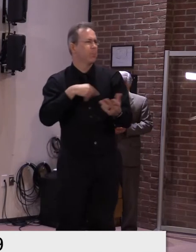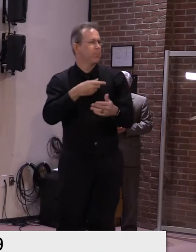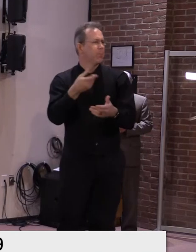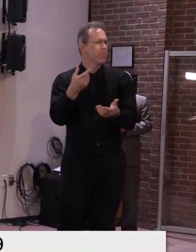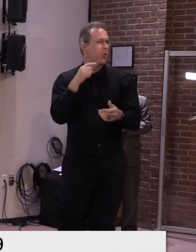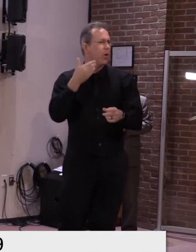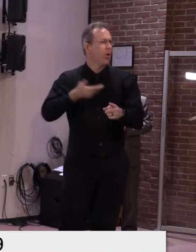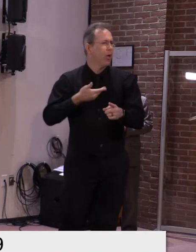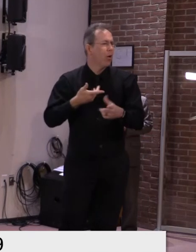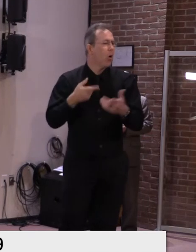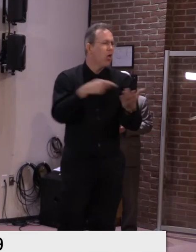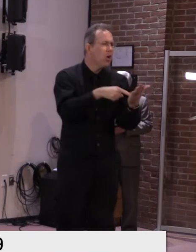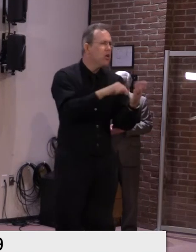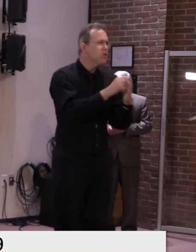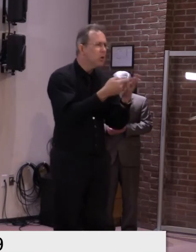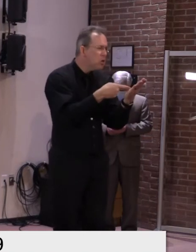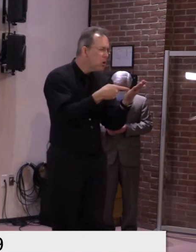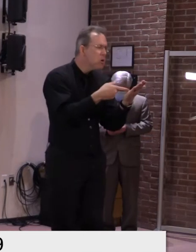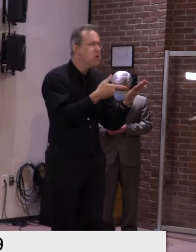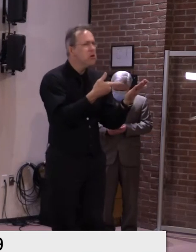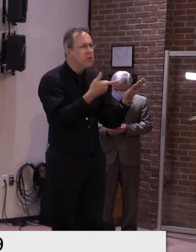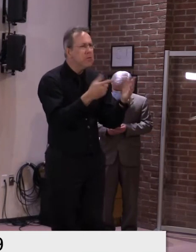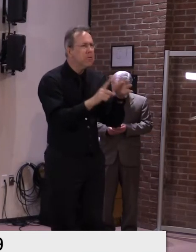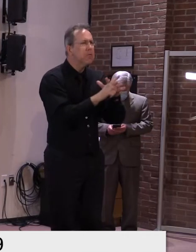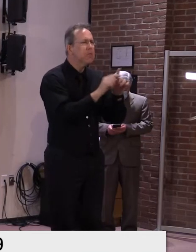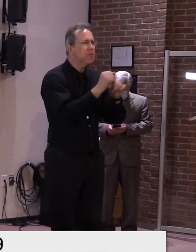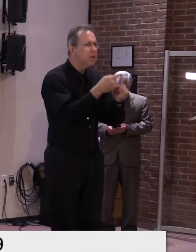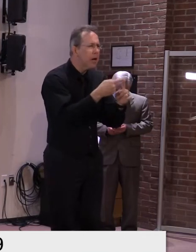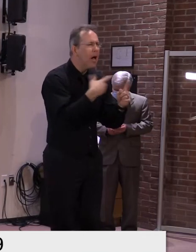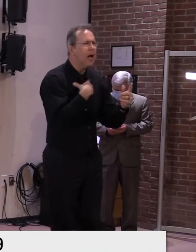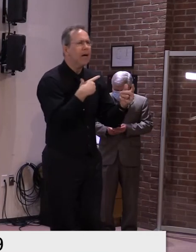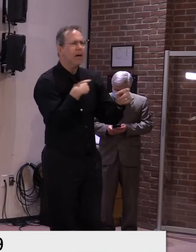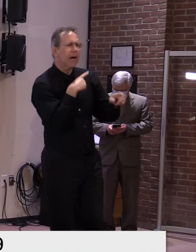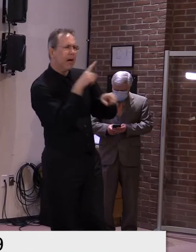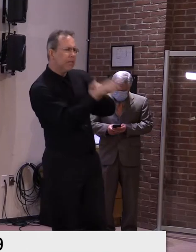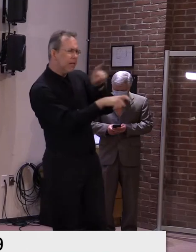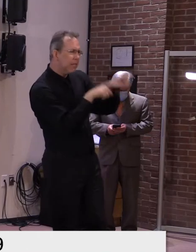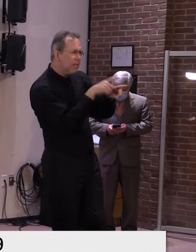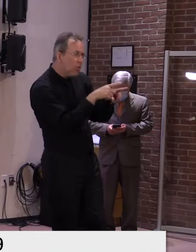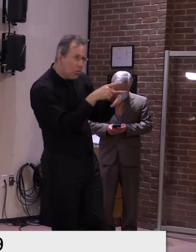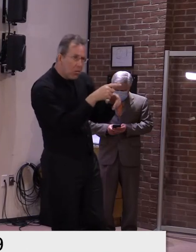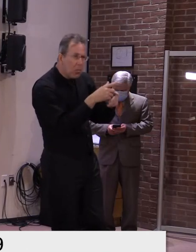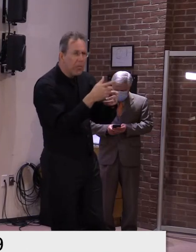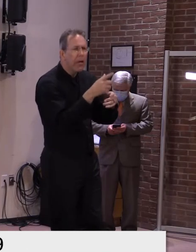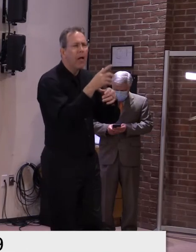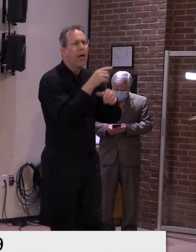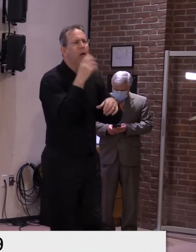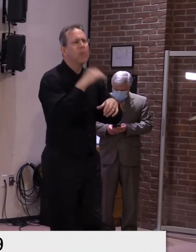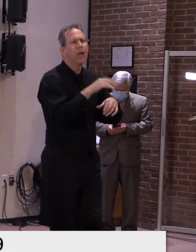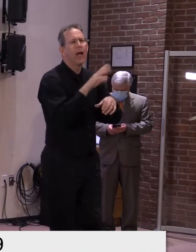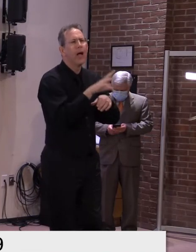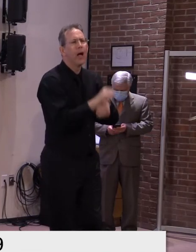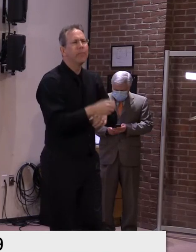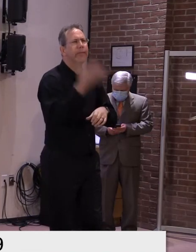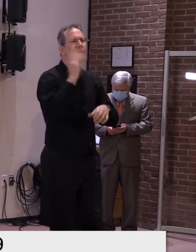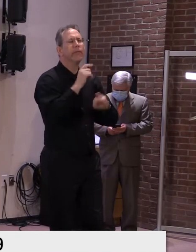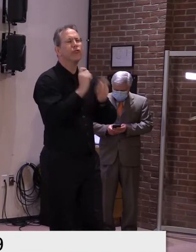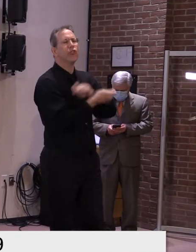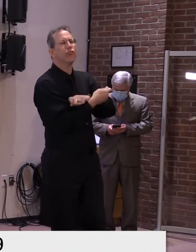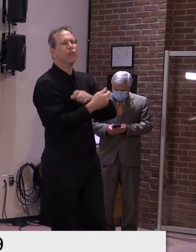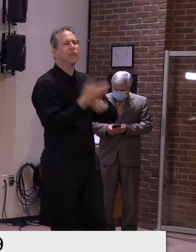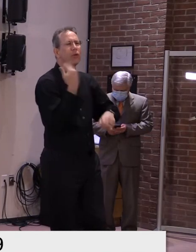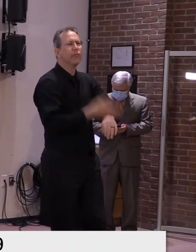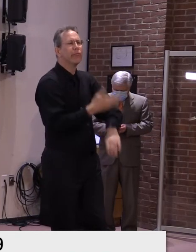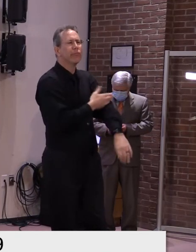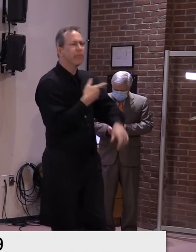and having that personal conversation with the prospective candidate to understand their motivations and the circumstances under which